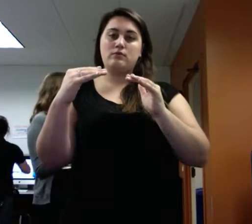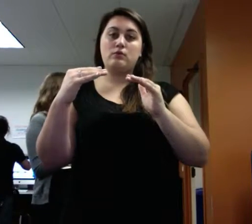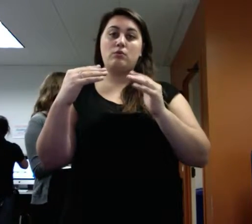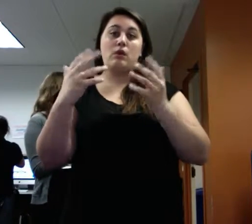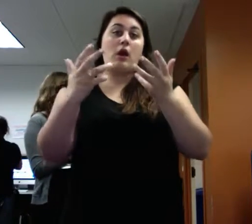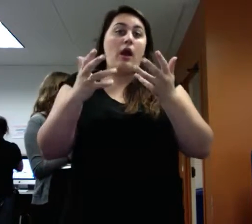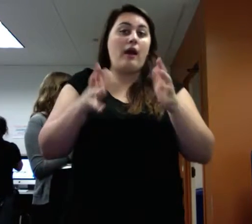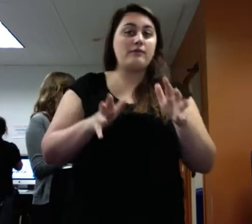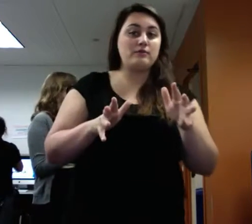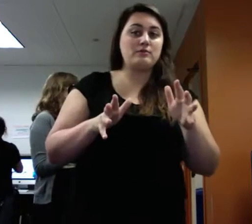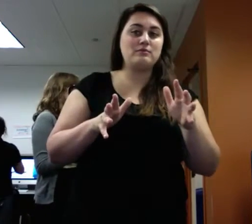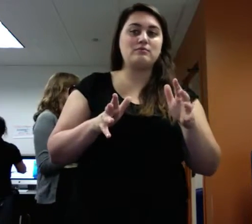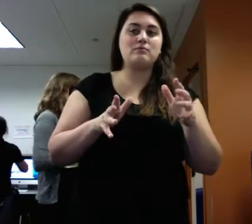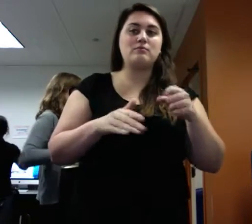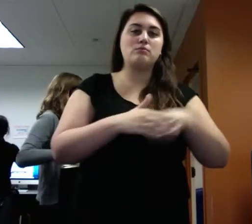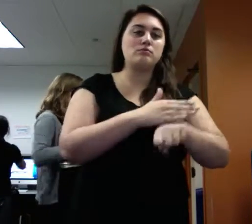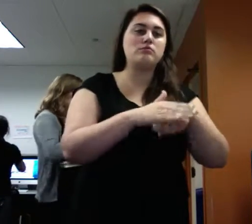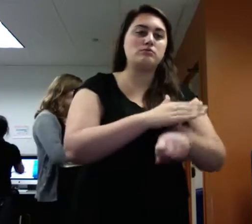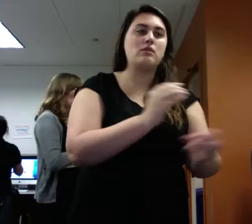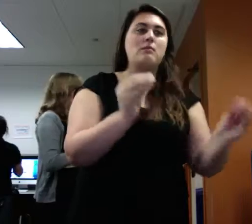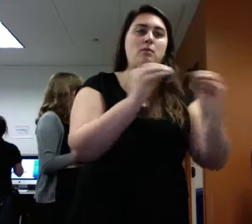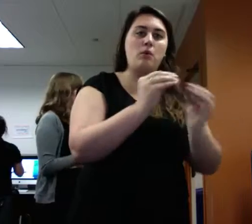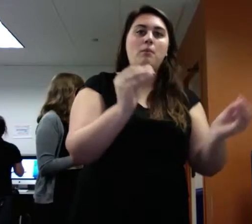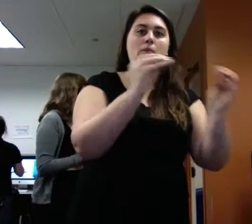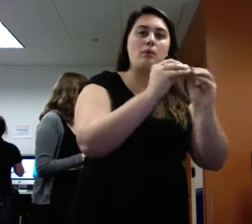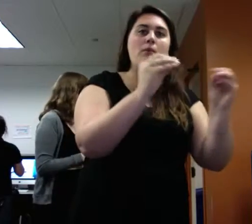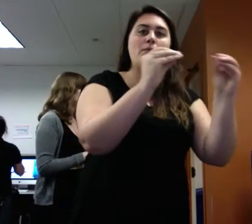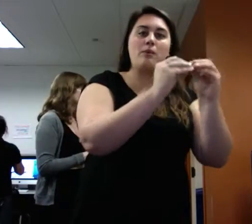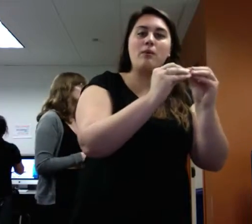rate also contributed to the demand for new housing.